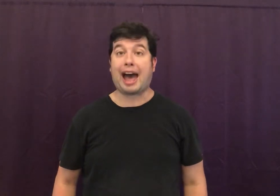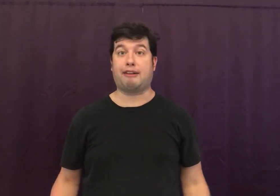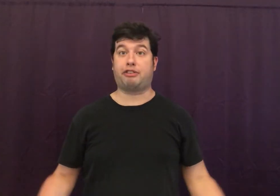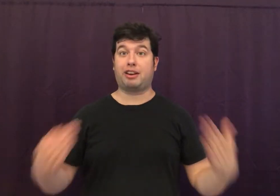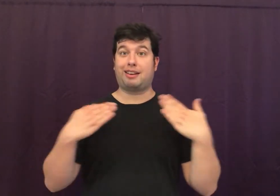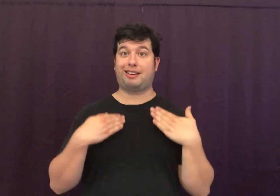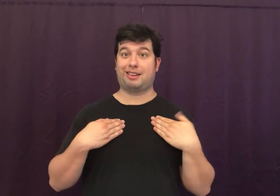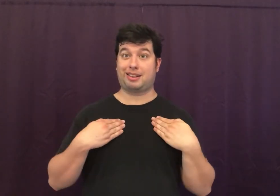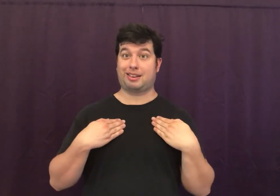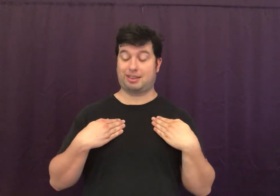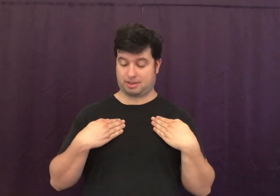Have.